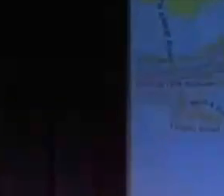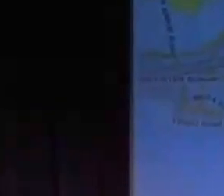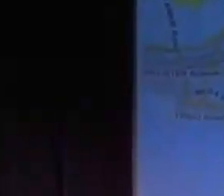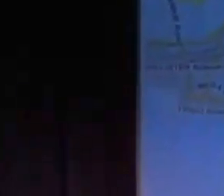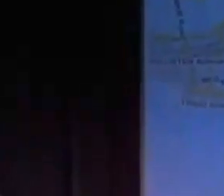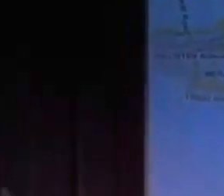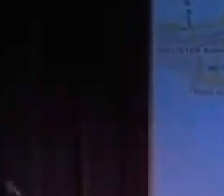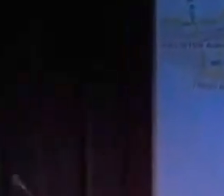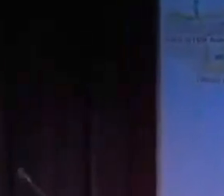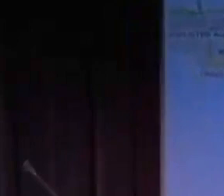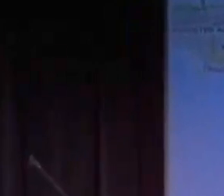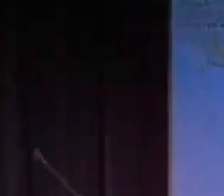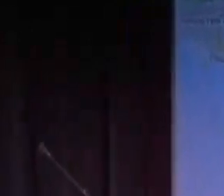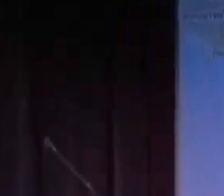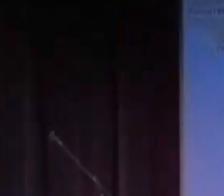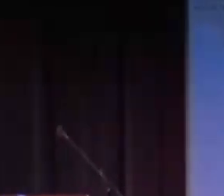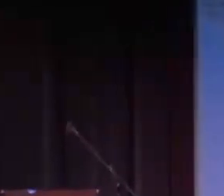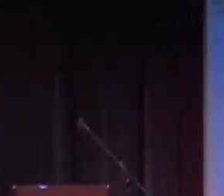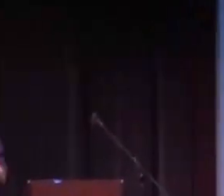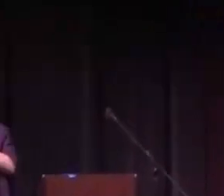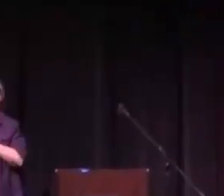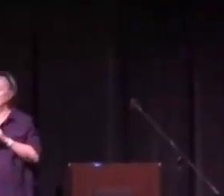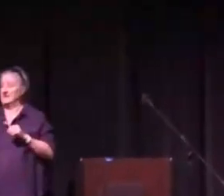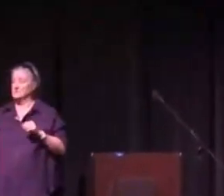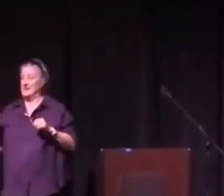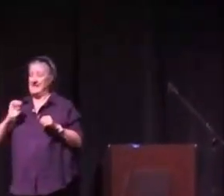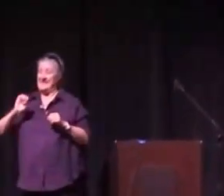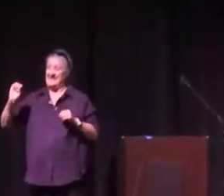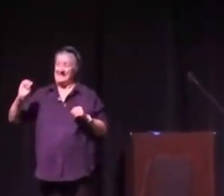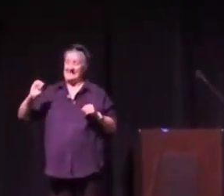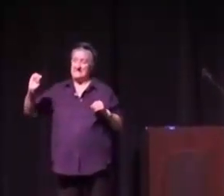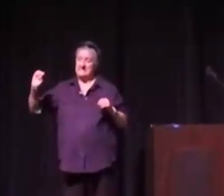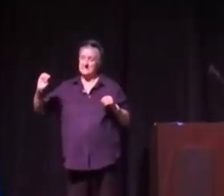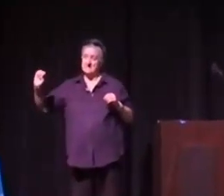If you remember, as the Sherpa fire was making its way east,